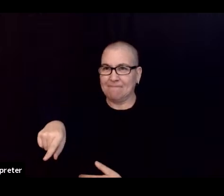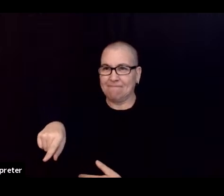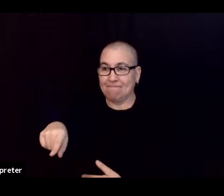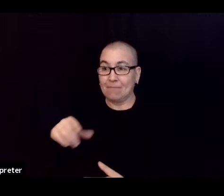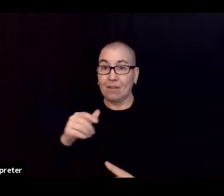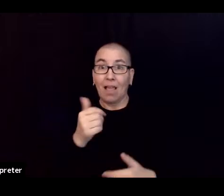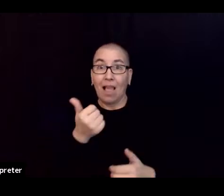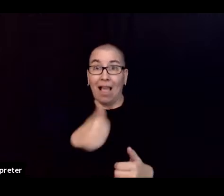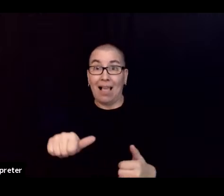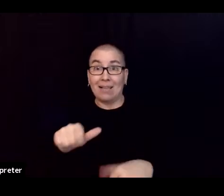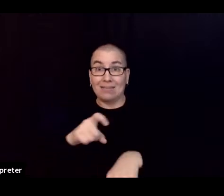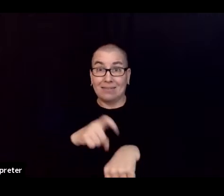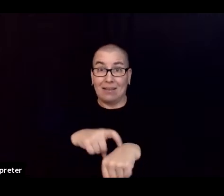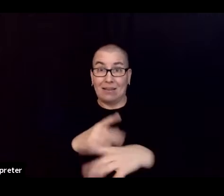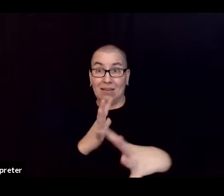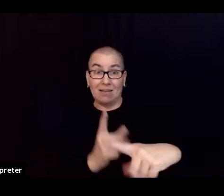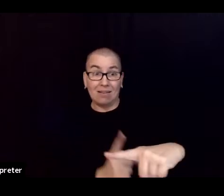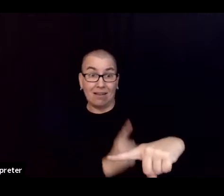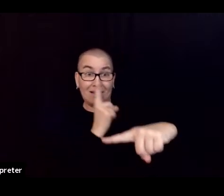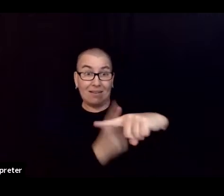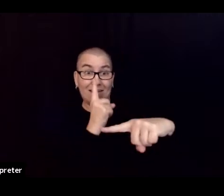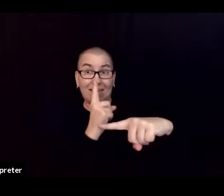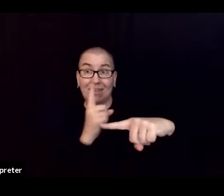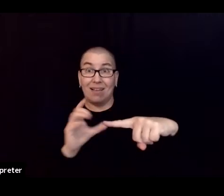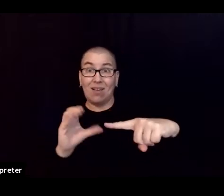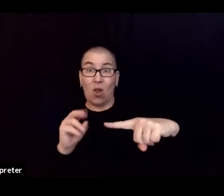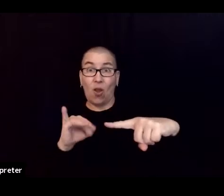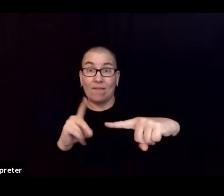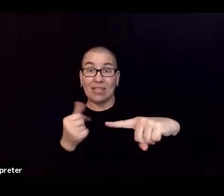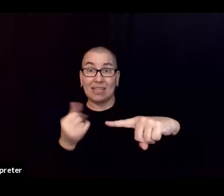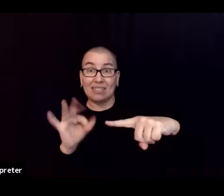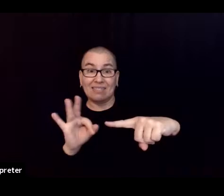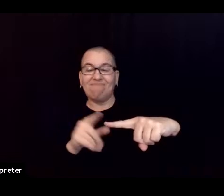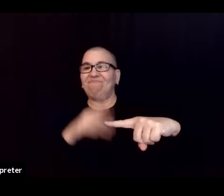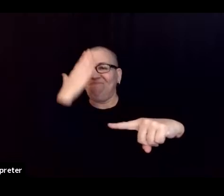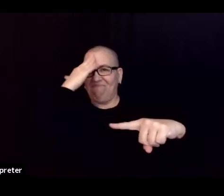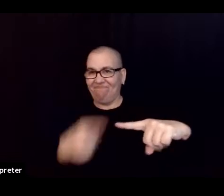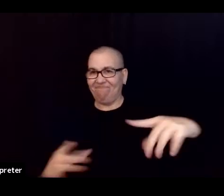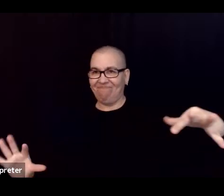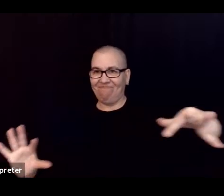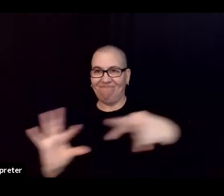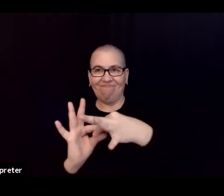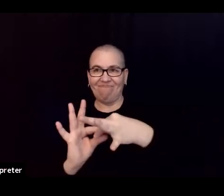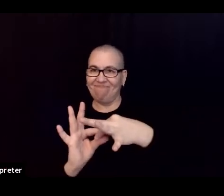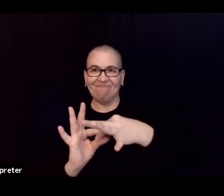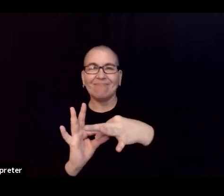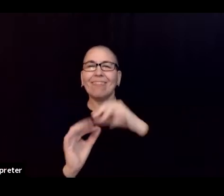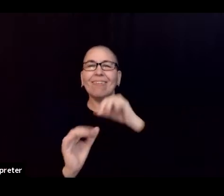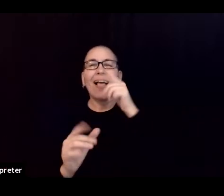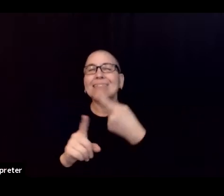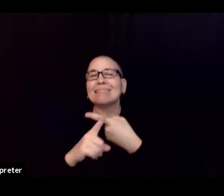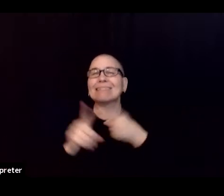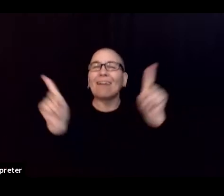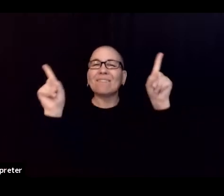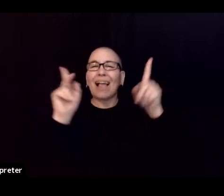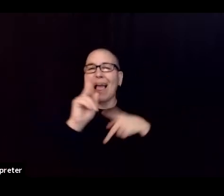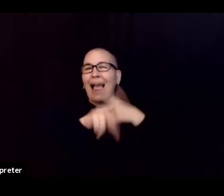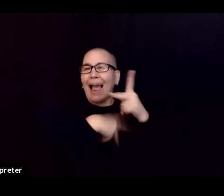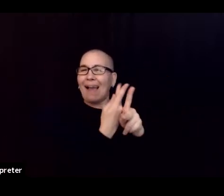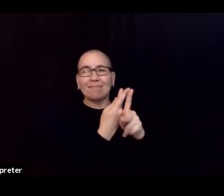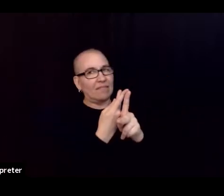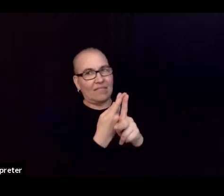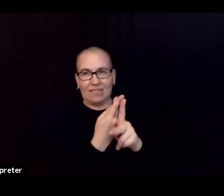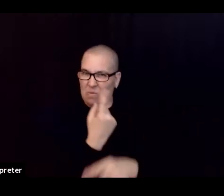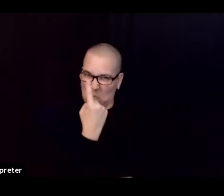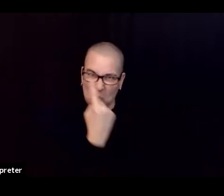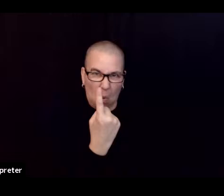the situation and to really consider not engaging in those activities at this point in time. You're right.